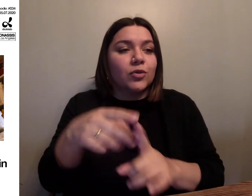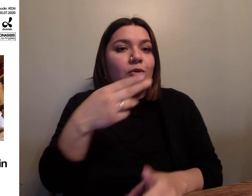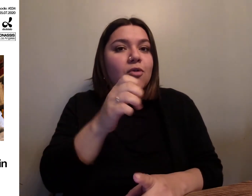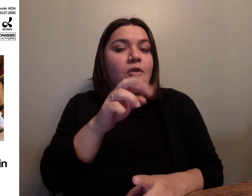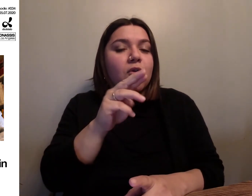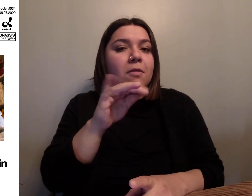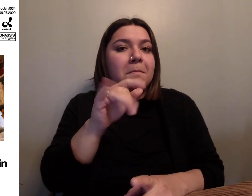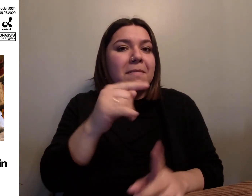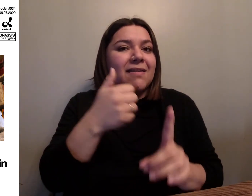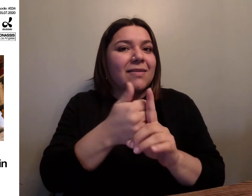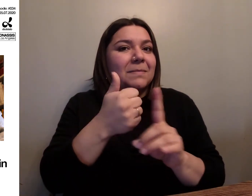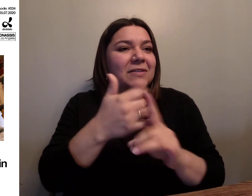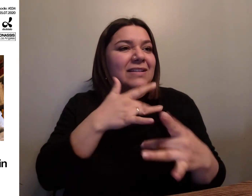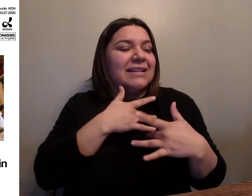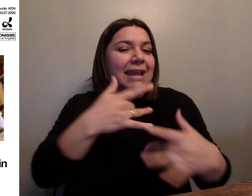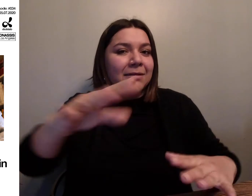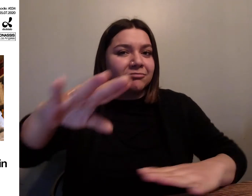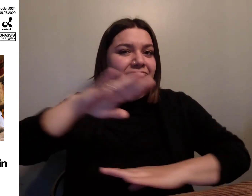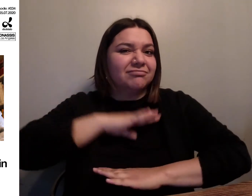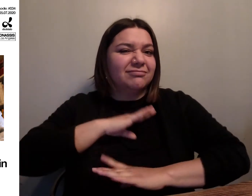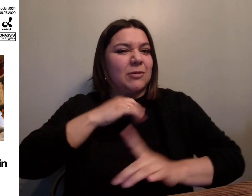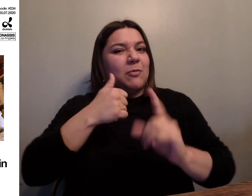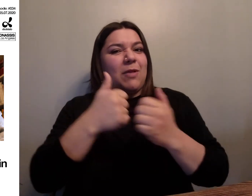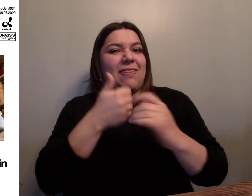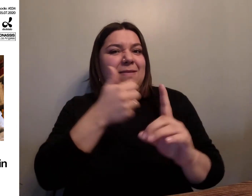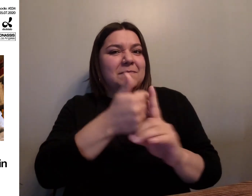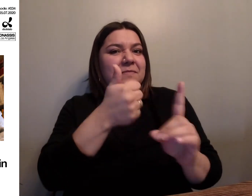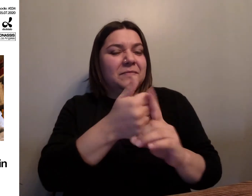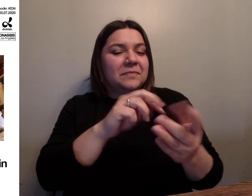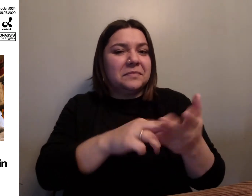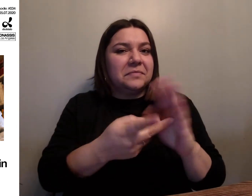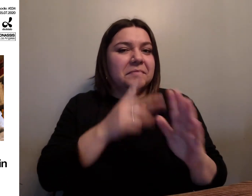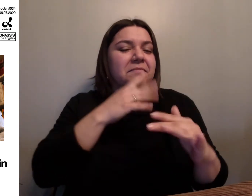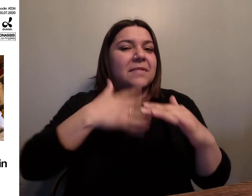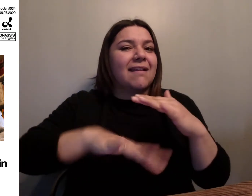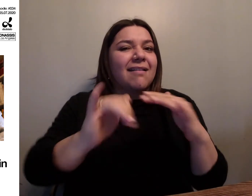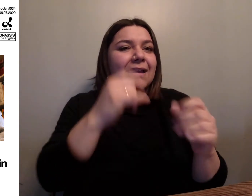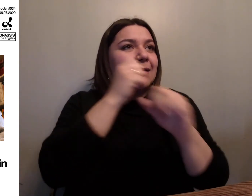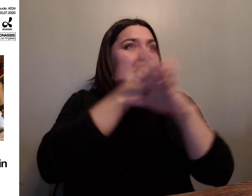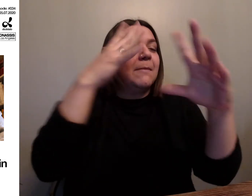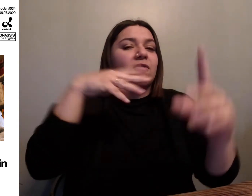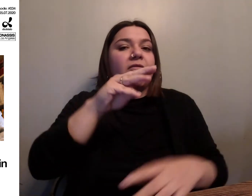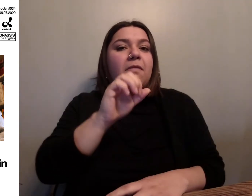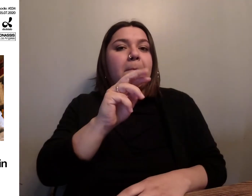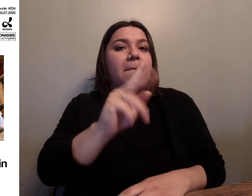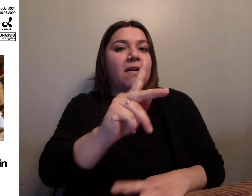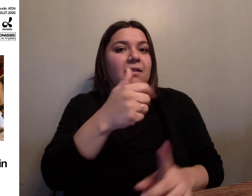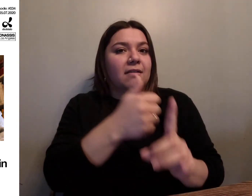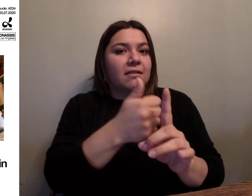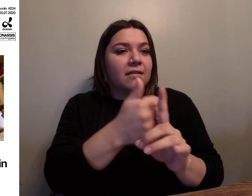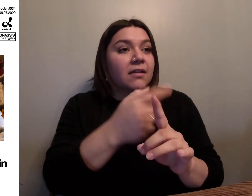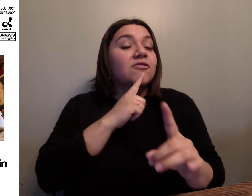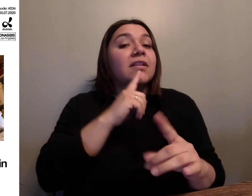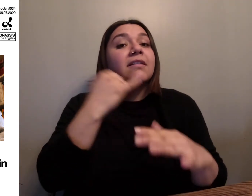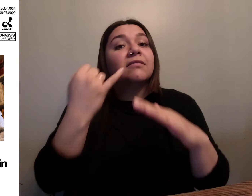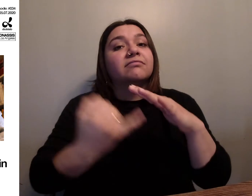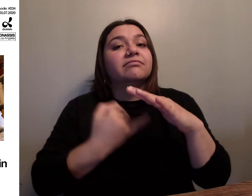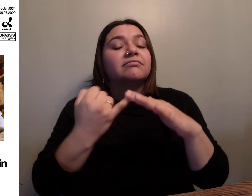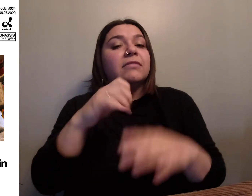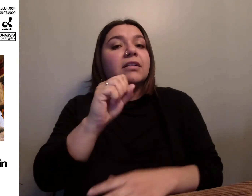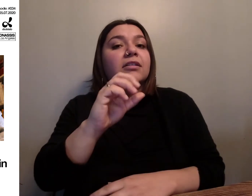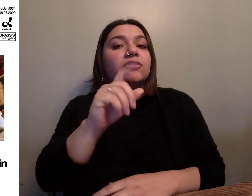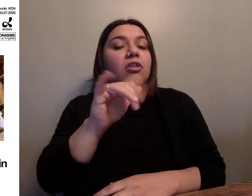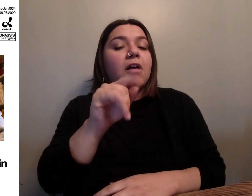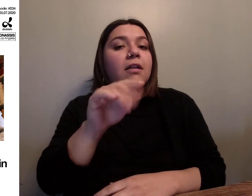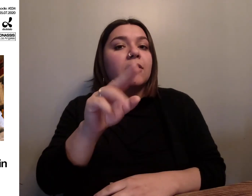hermits are contented in their cells." So it's basically the image of the monk, the solitude that